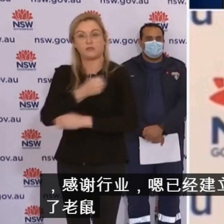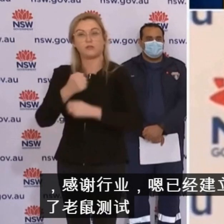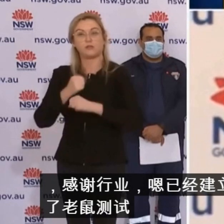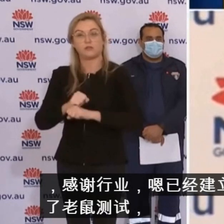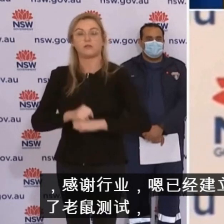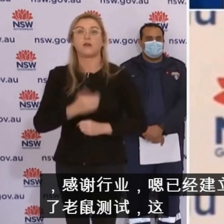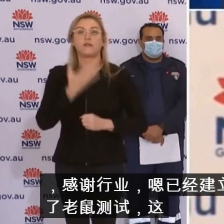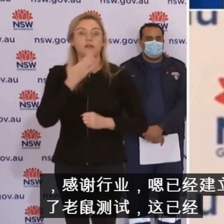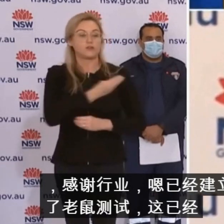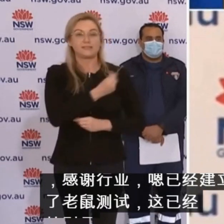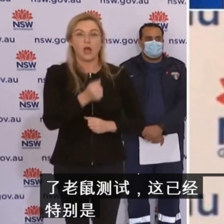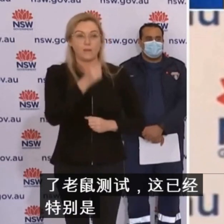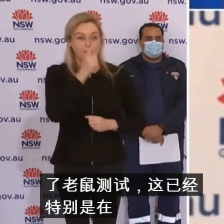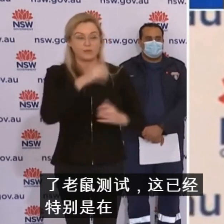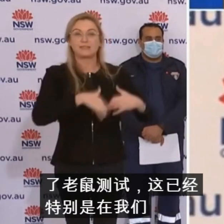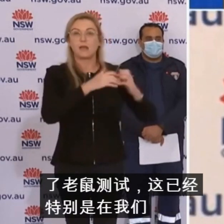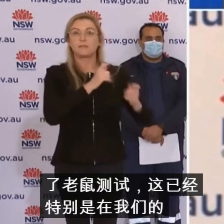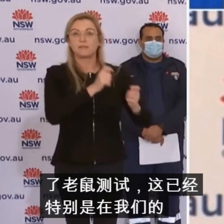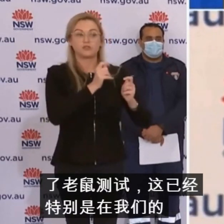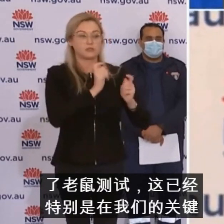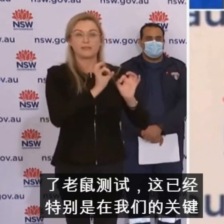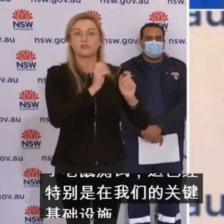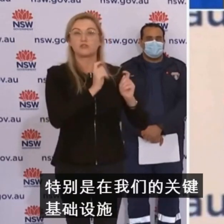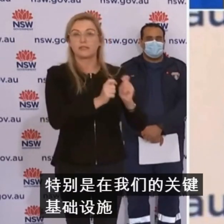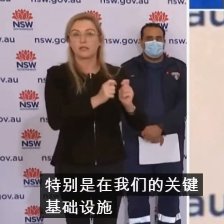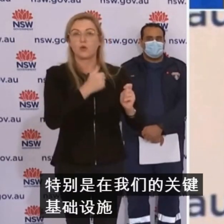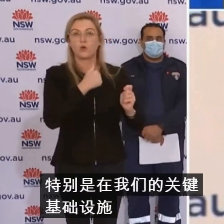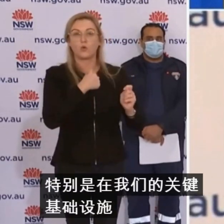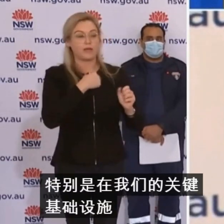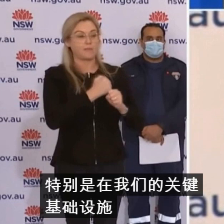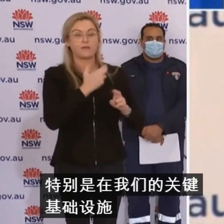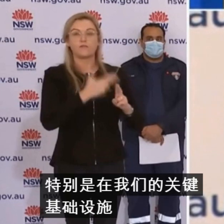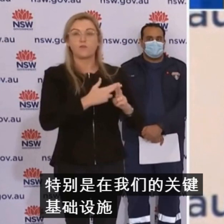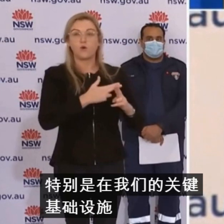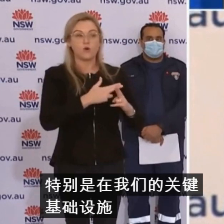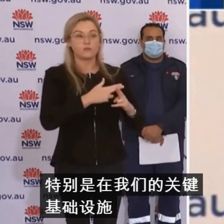rat testing, and that has been so useful in particularly our critical infrastructure,